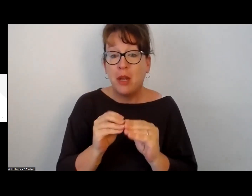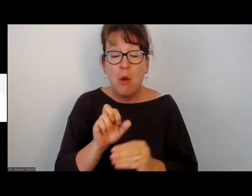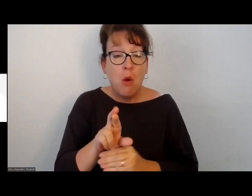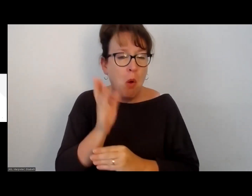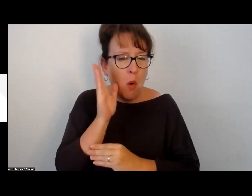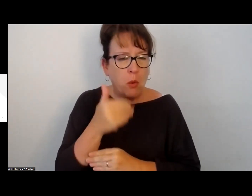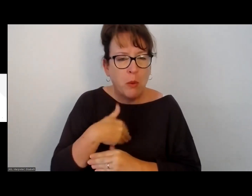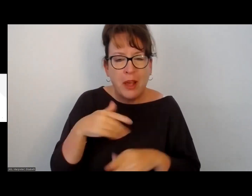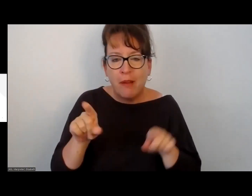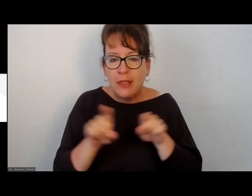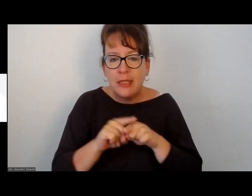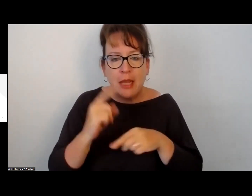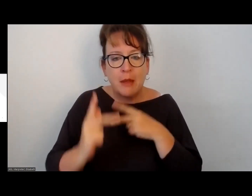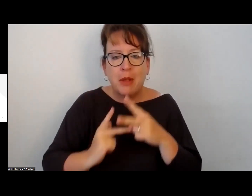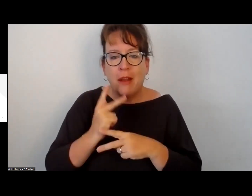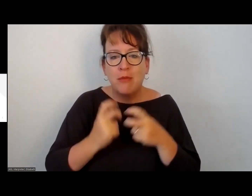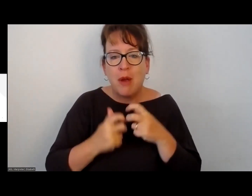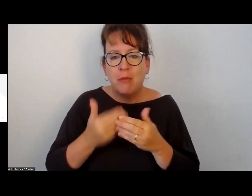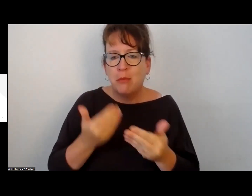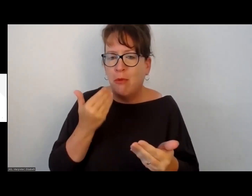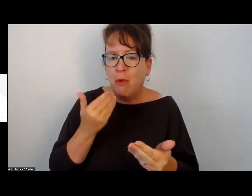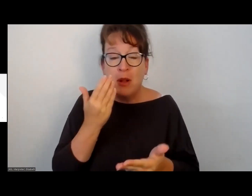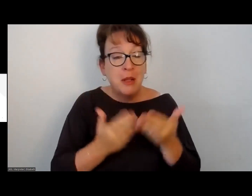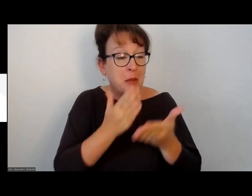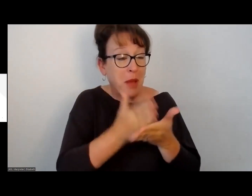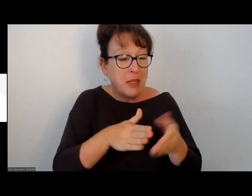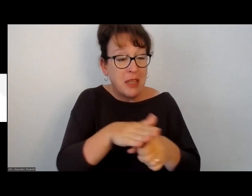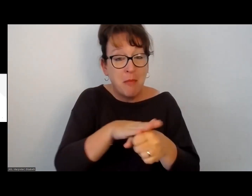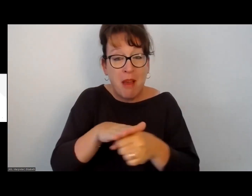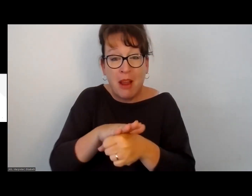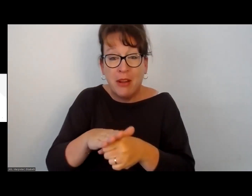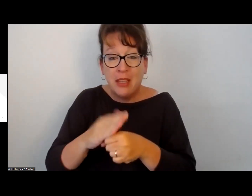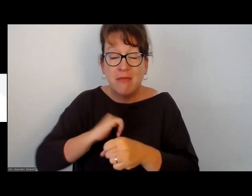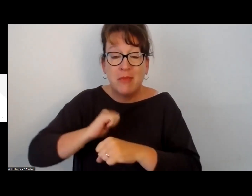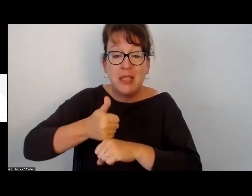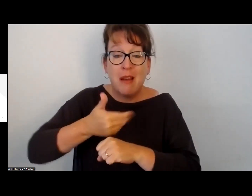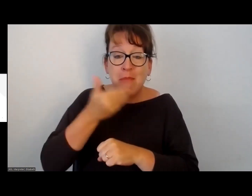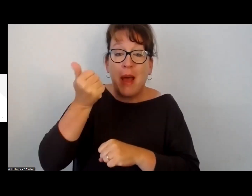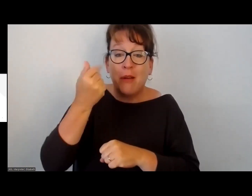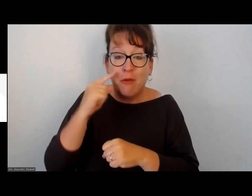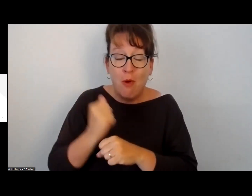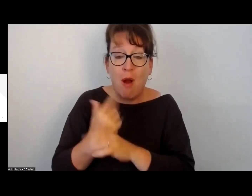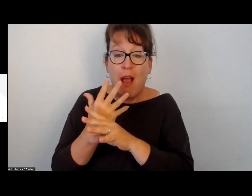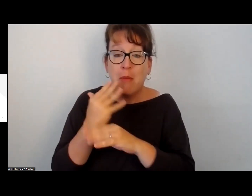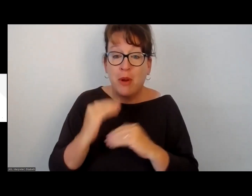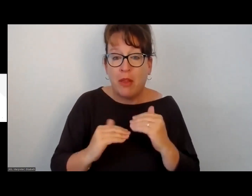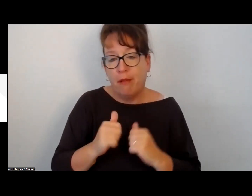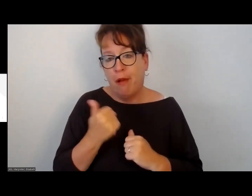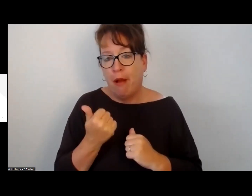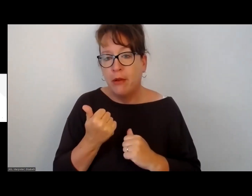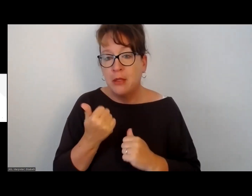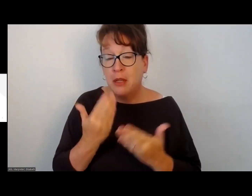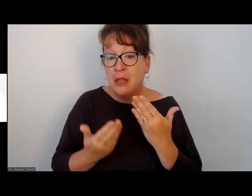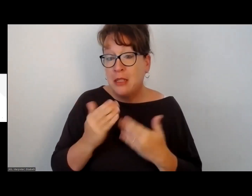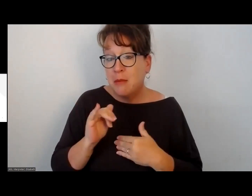similar issues? Maybe there's certain locations that lend themselves better, or buildings that lend themselves better to hybrid that we may think about as